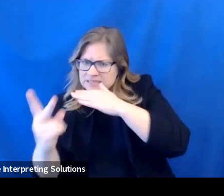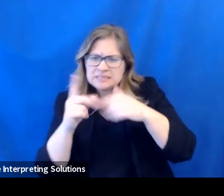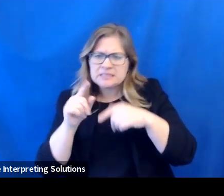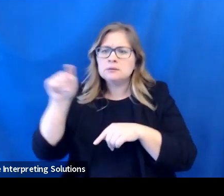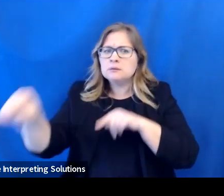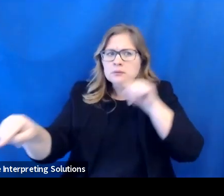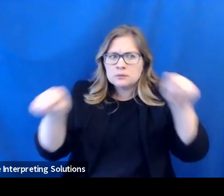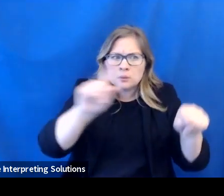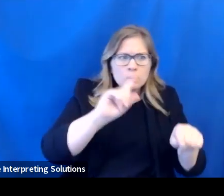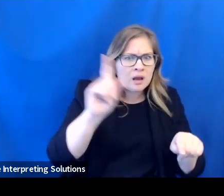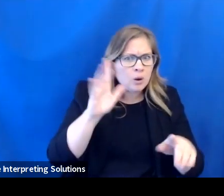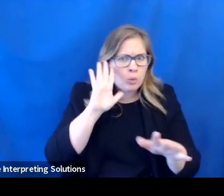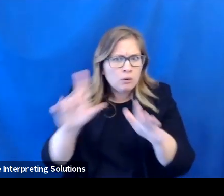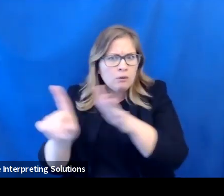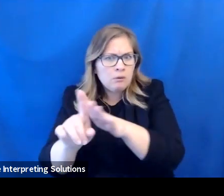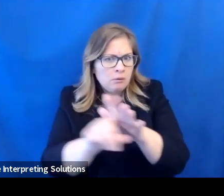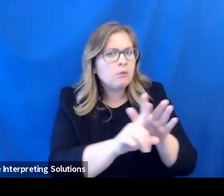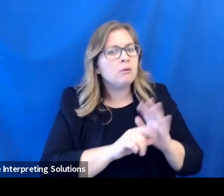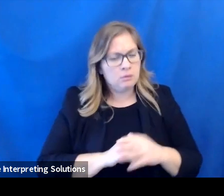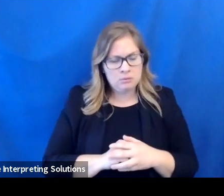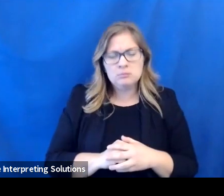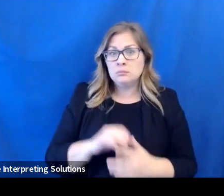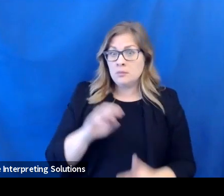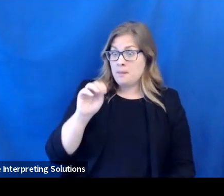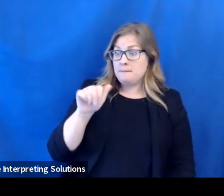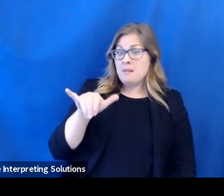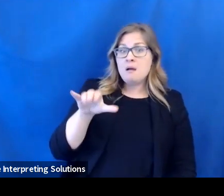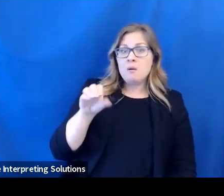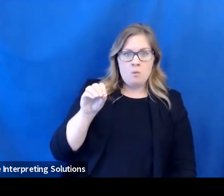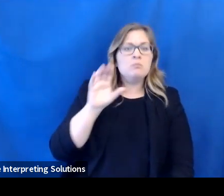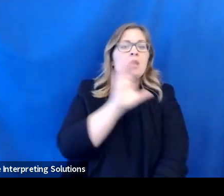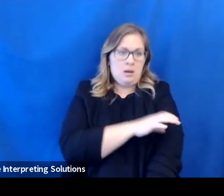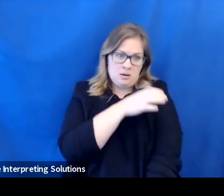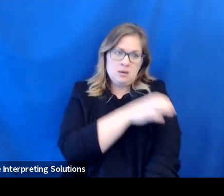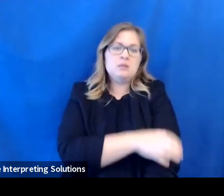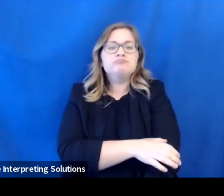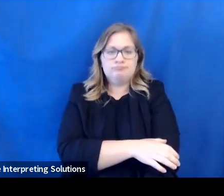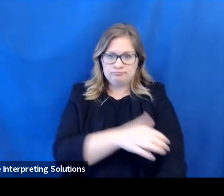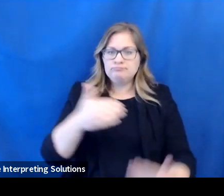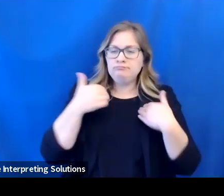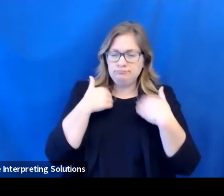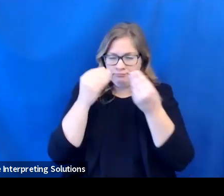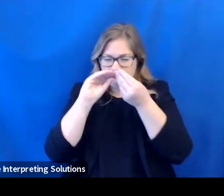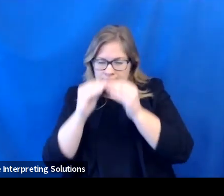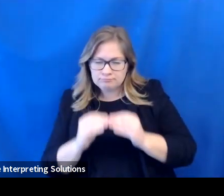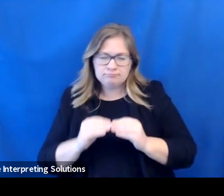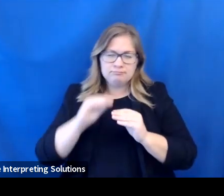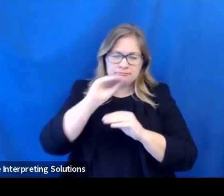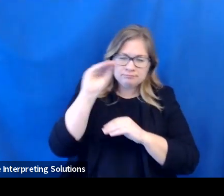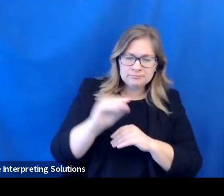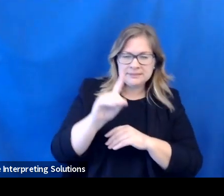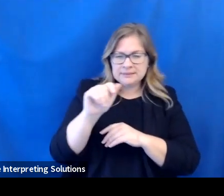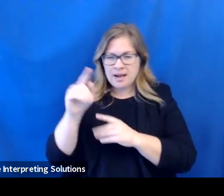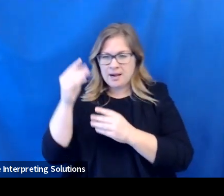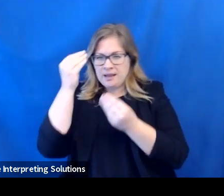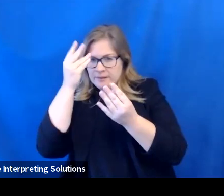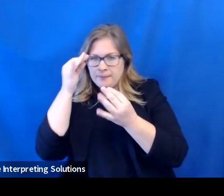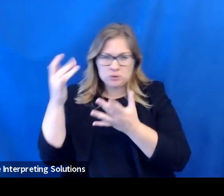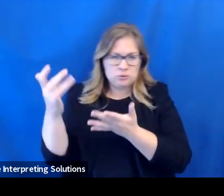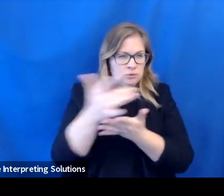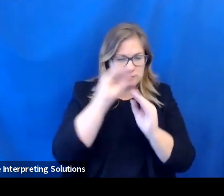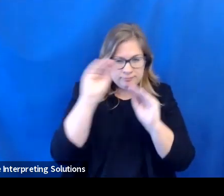is starting to do some analytics right now that's very cutting edge that we think could buy us up to a week in the state of Minnesota to predict